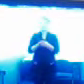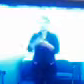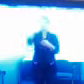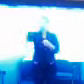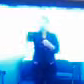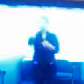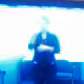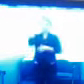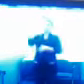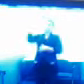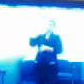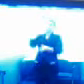tales.